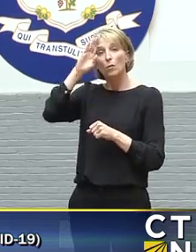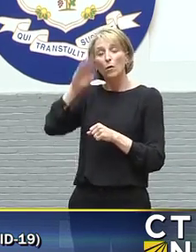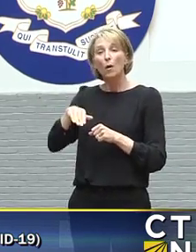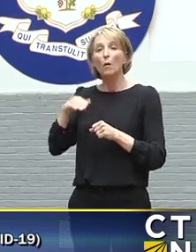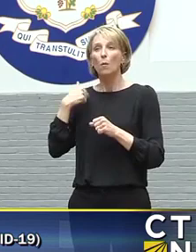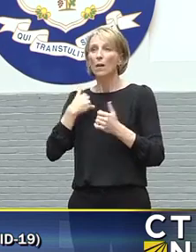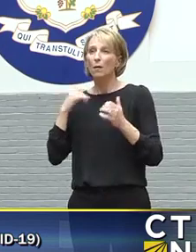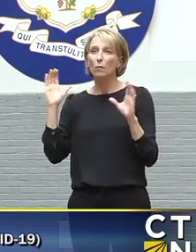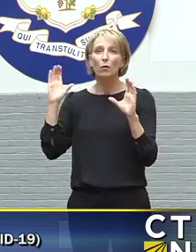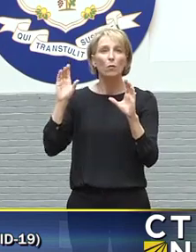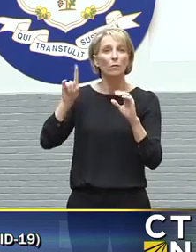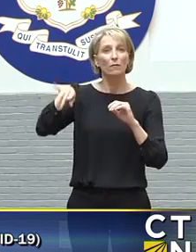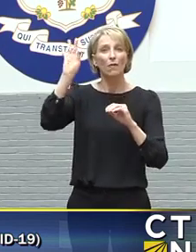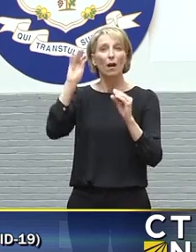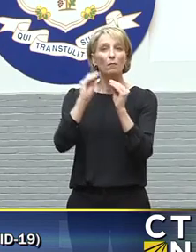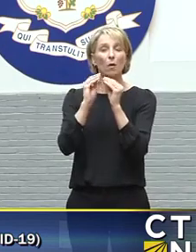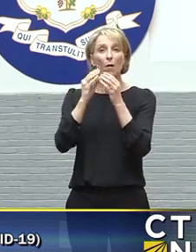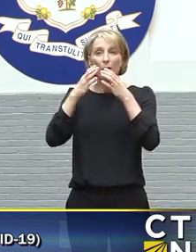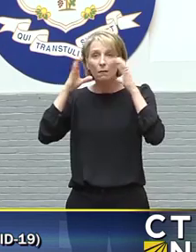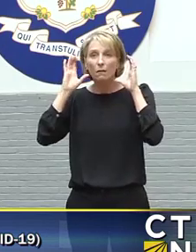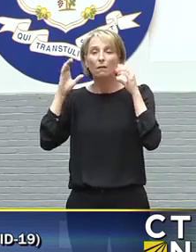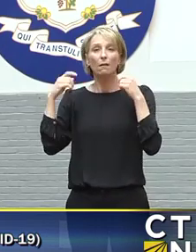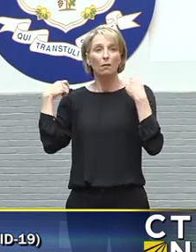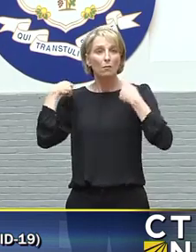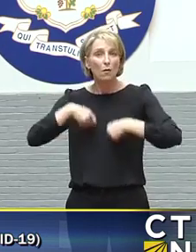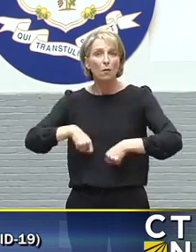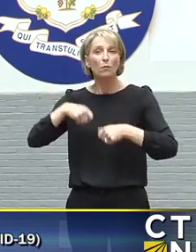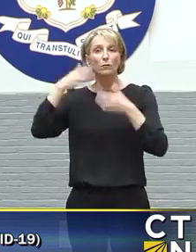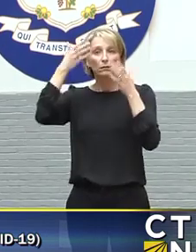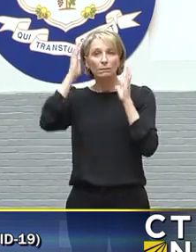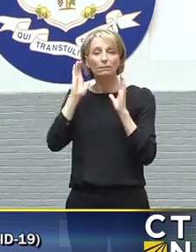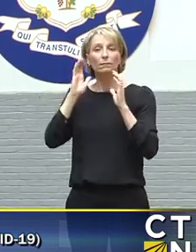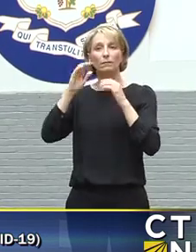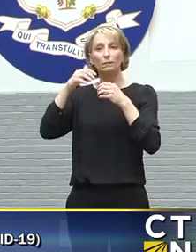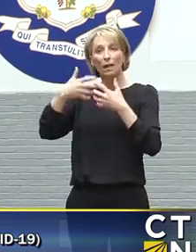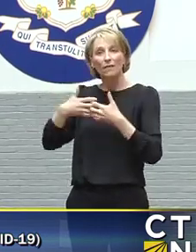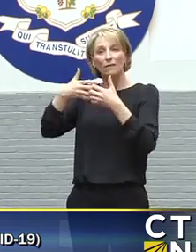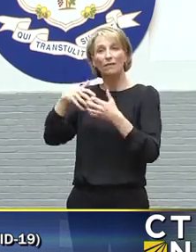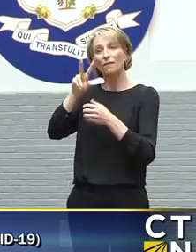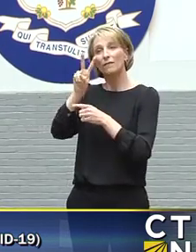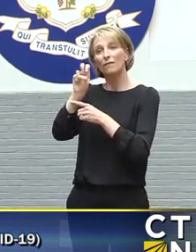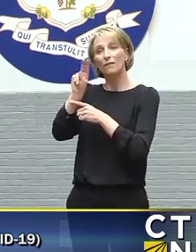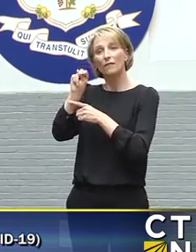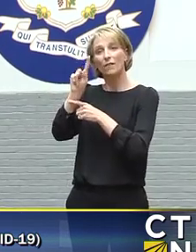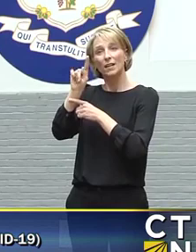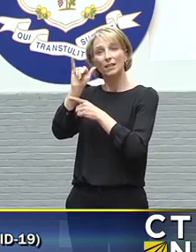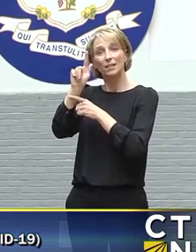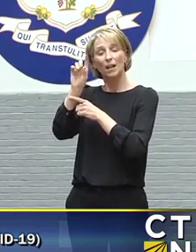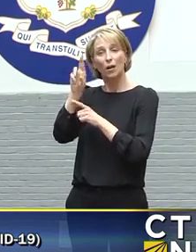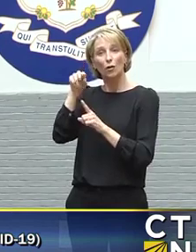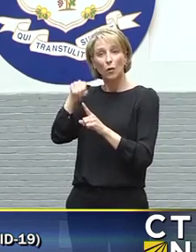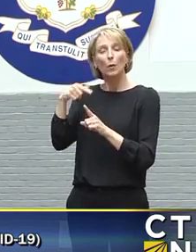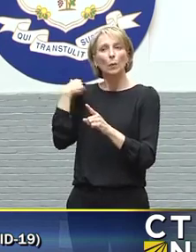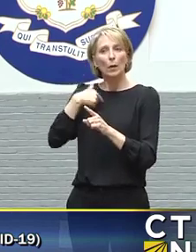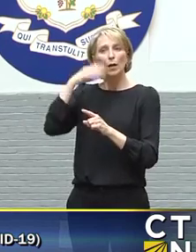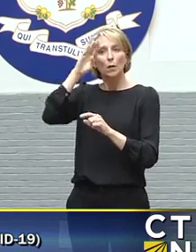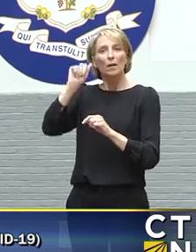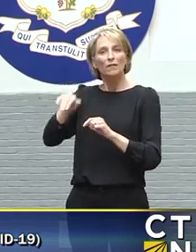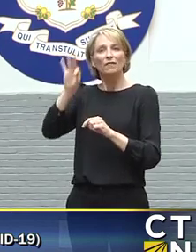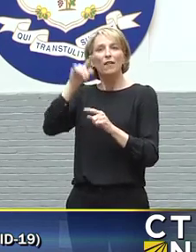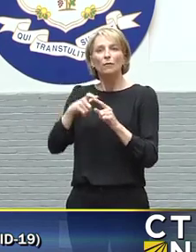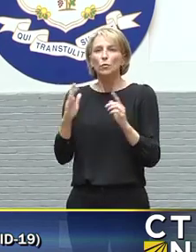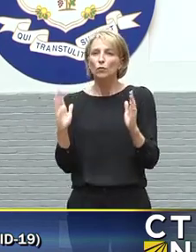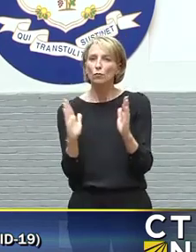masks and even ventilators is from a lot of our smaller non-urgent care facilities.